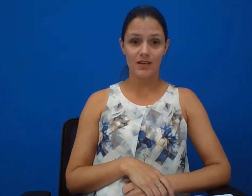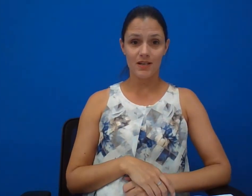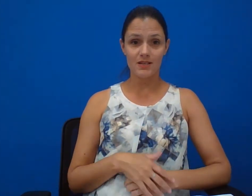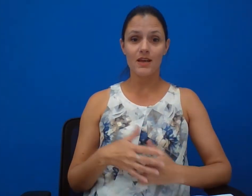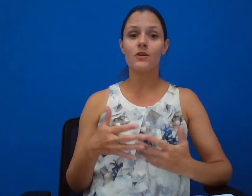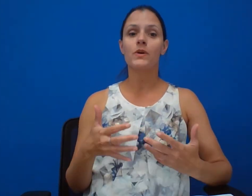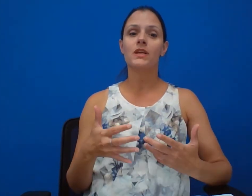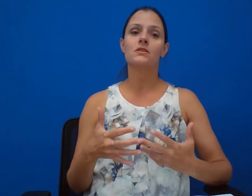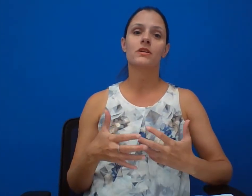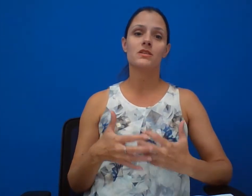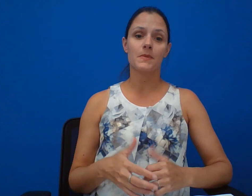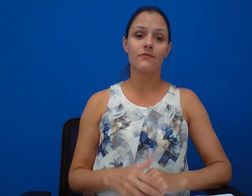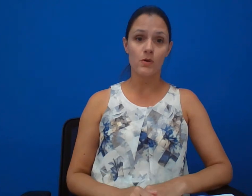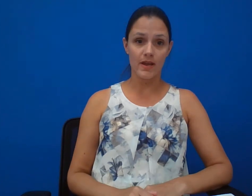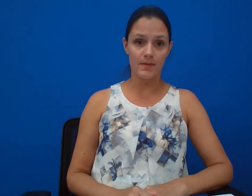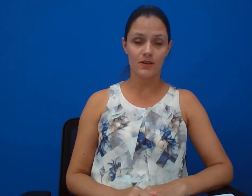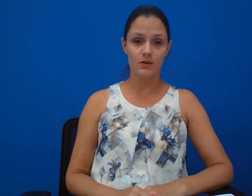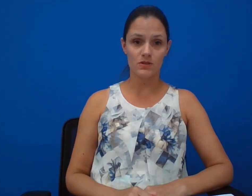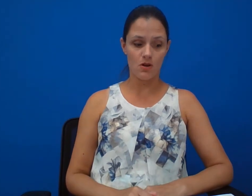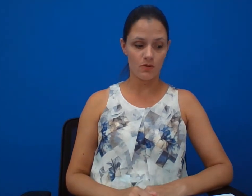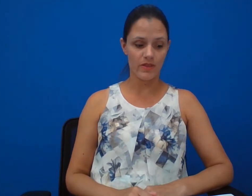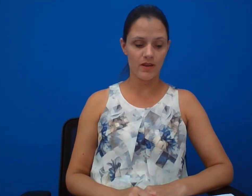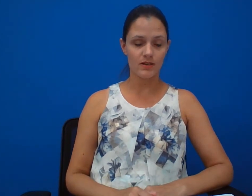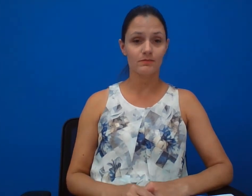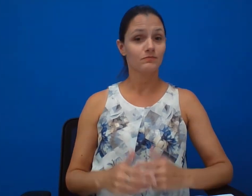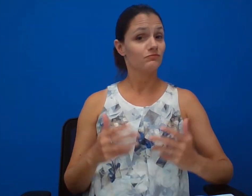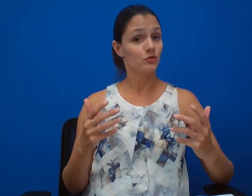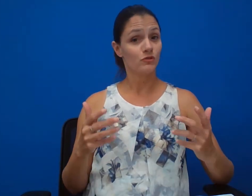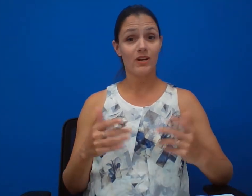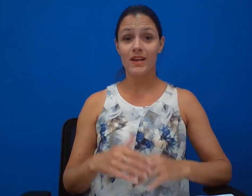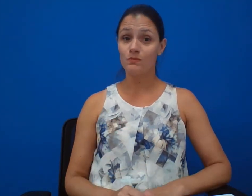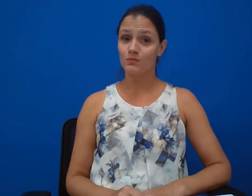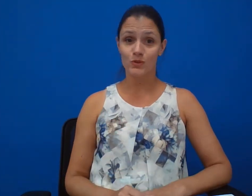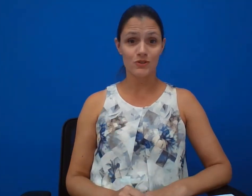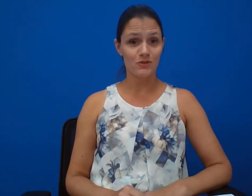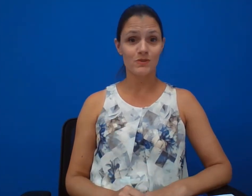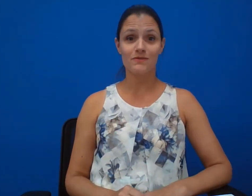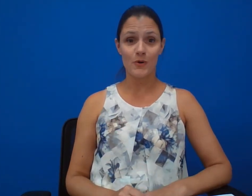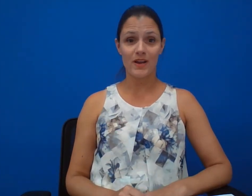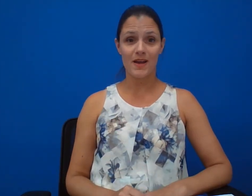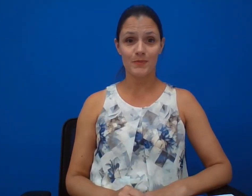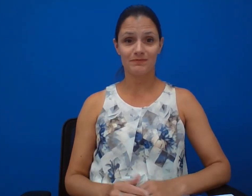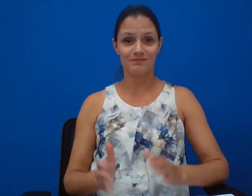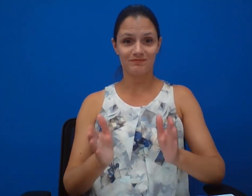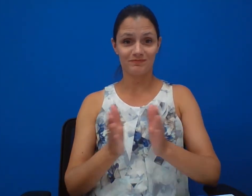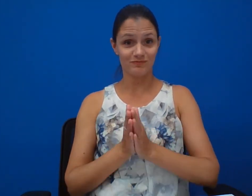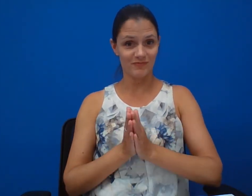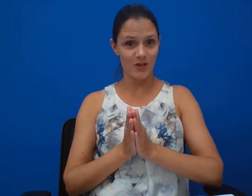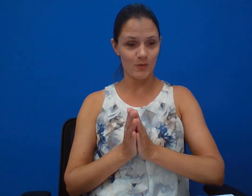into that, though, we need to look at some of the vocab that goes along with it. So right now, we're just doing some vocab. Here we